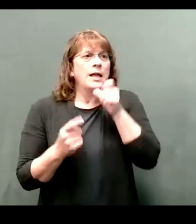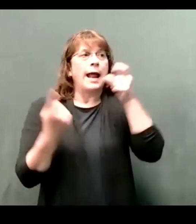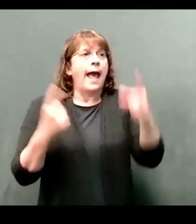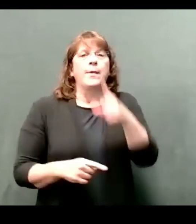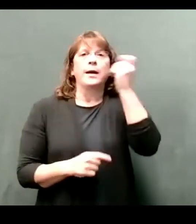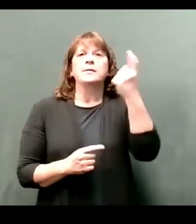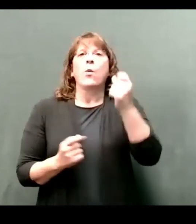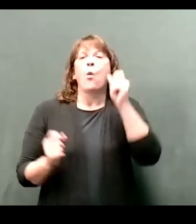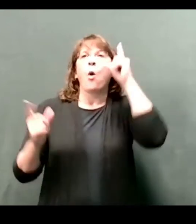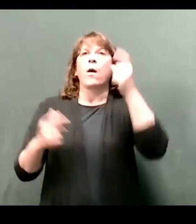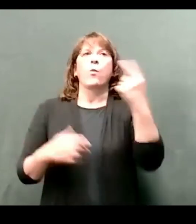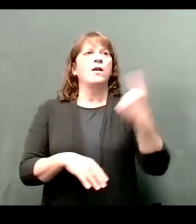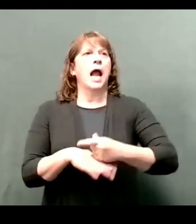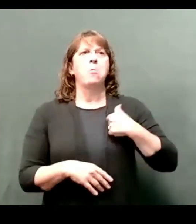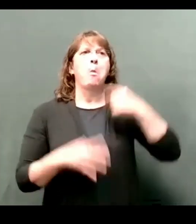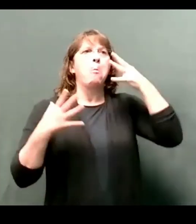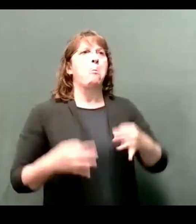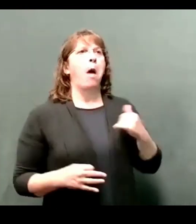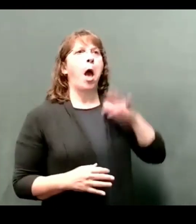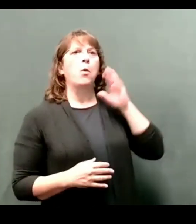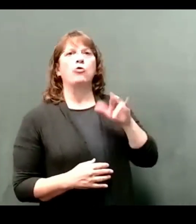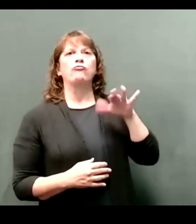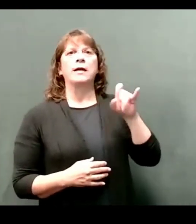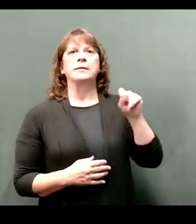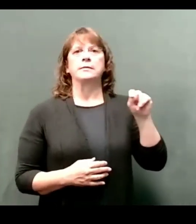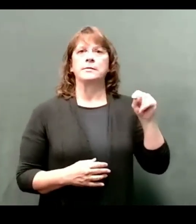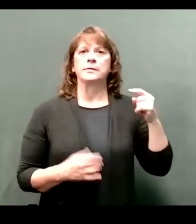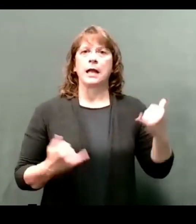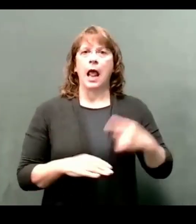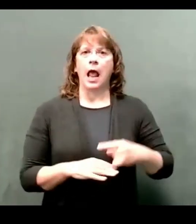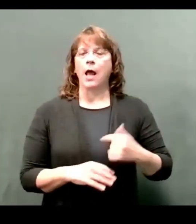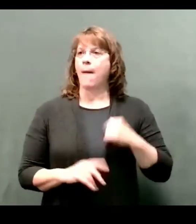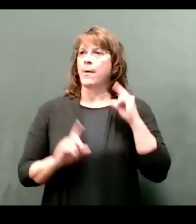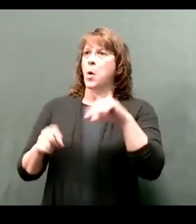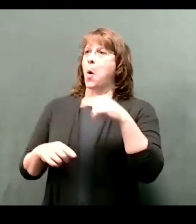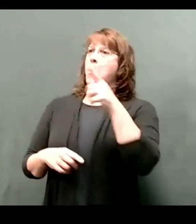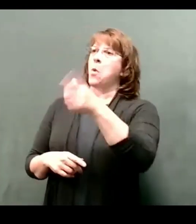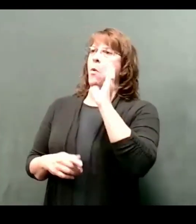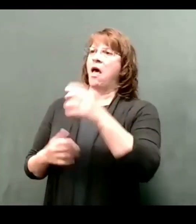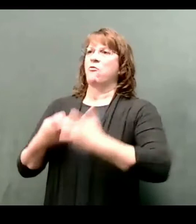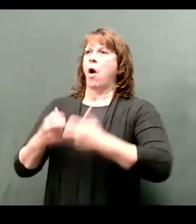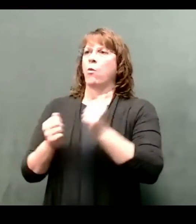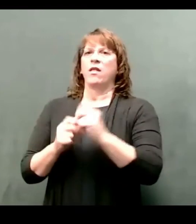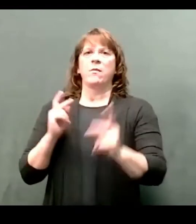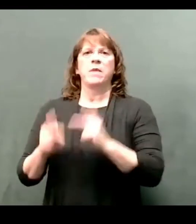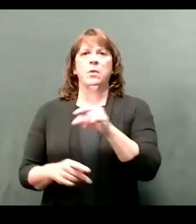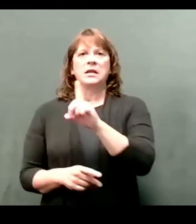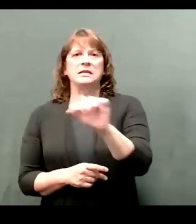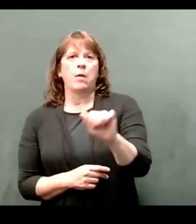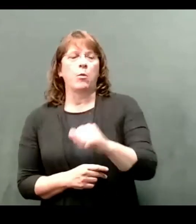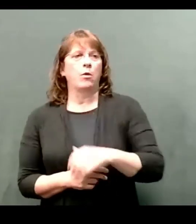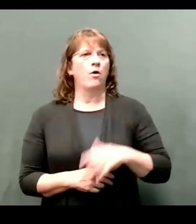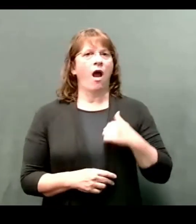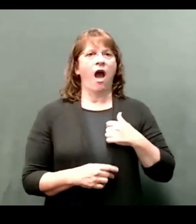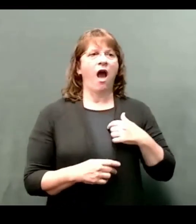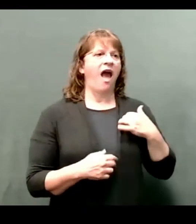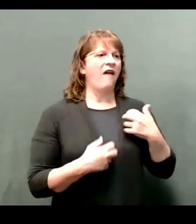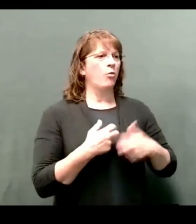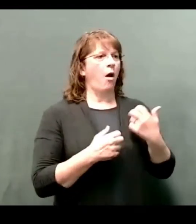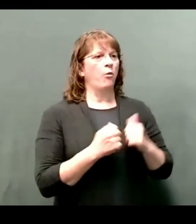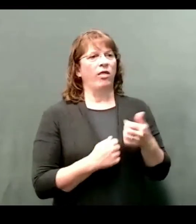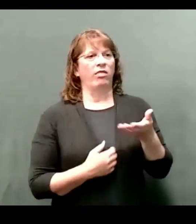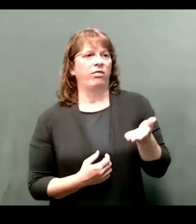day and said, I'm going to choose to be racist today, or I'm going to go out there and, I have a problem with people who are disabled, or I've got a problem with folks who